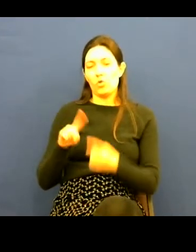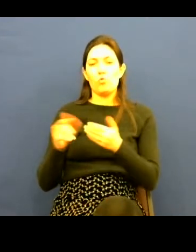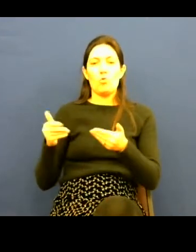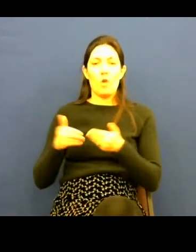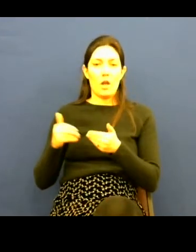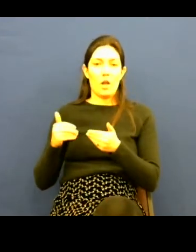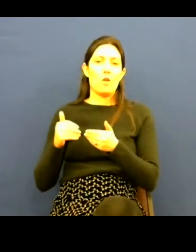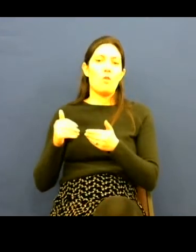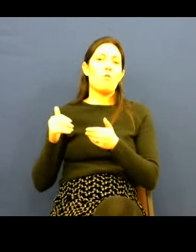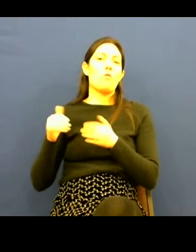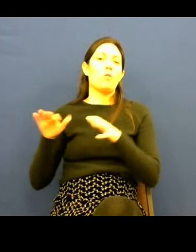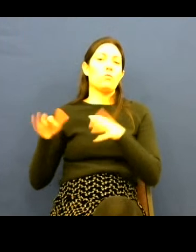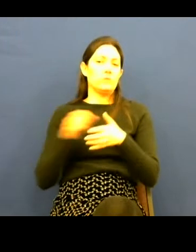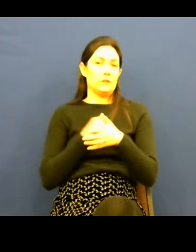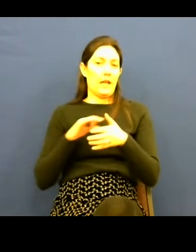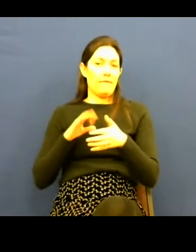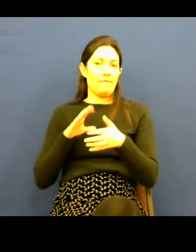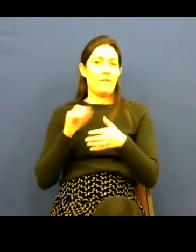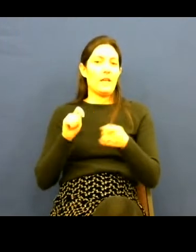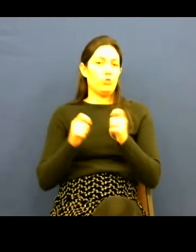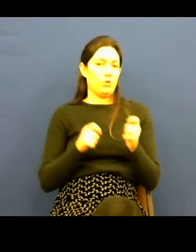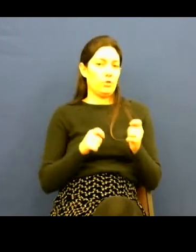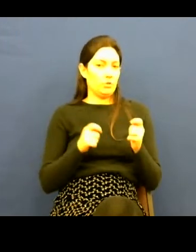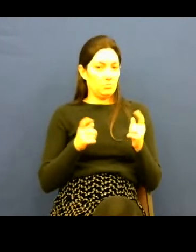changes. Seconded. Any discussion?